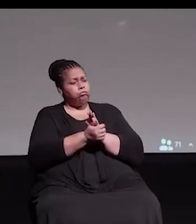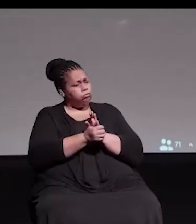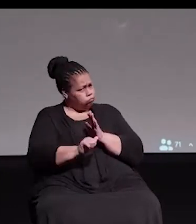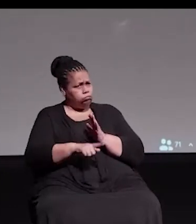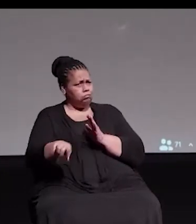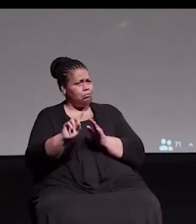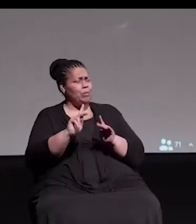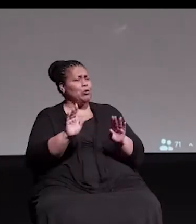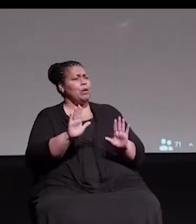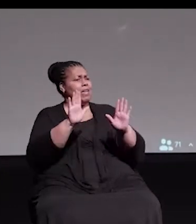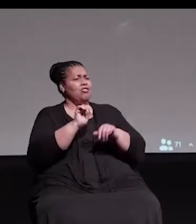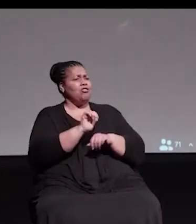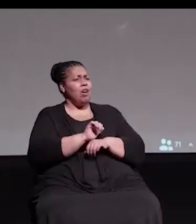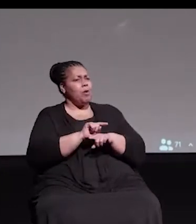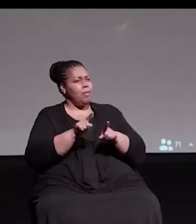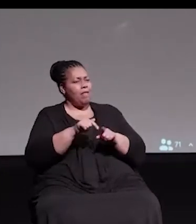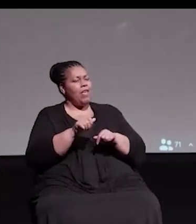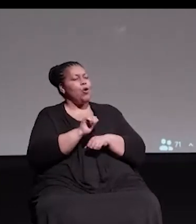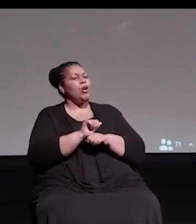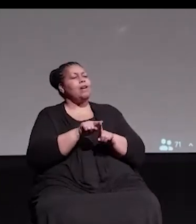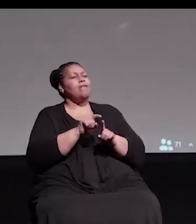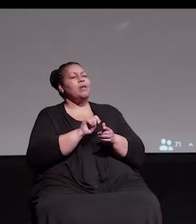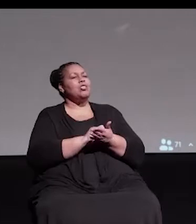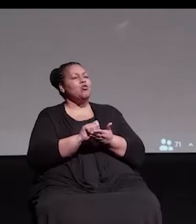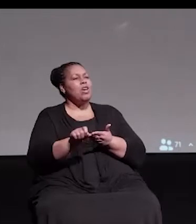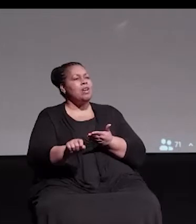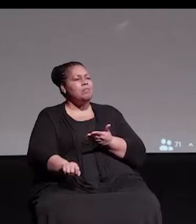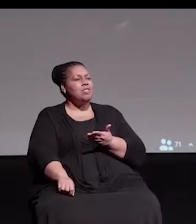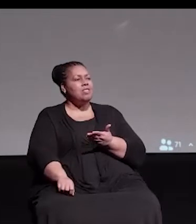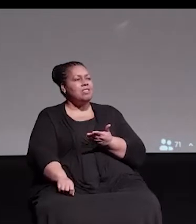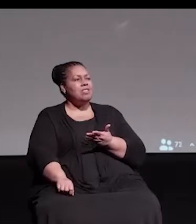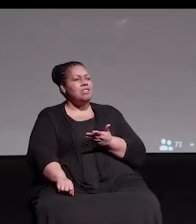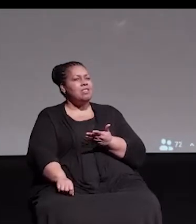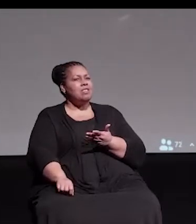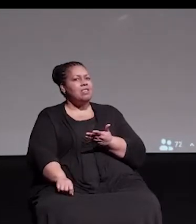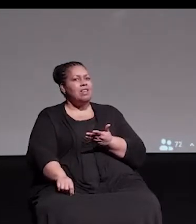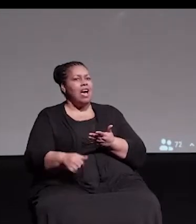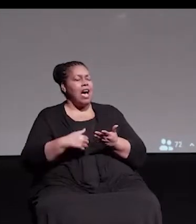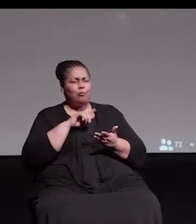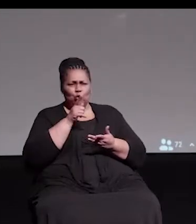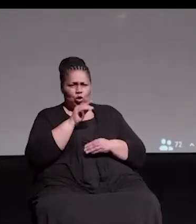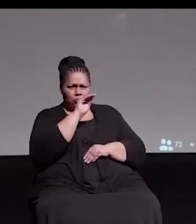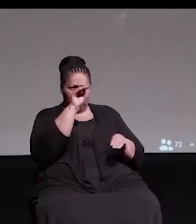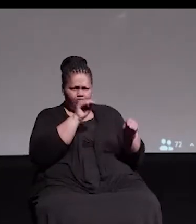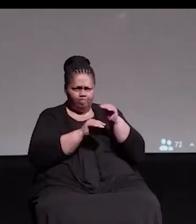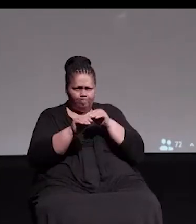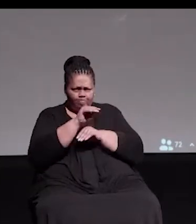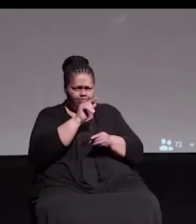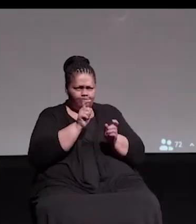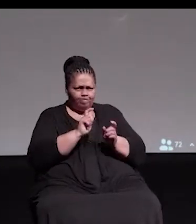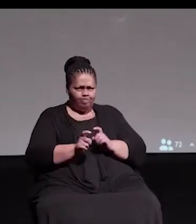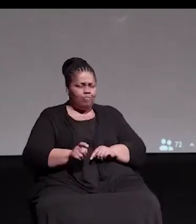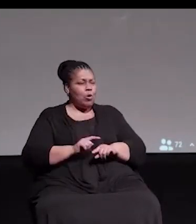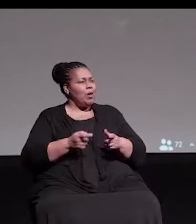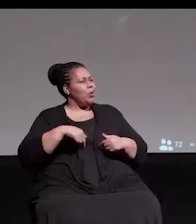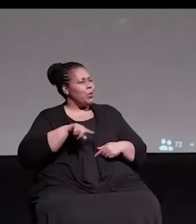are doing an amazing job, but they're working from scripts. Initially, I'm sure that things get moved around and everything, and we're doing something that's very